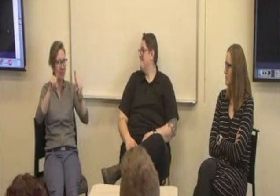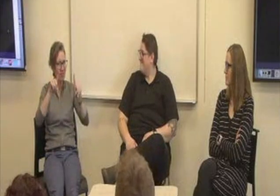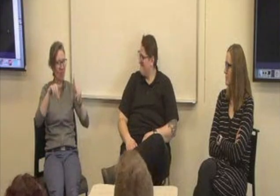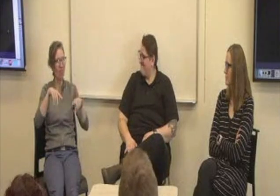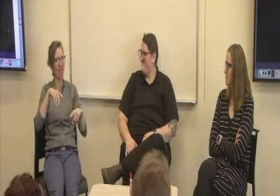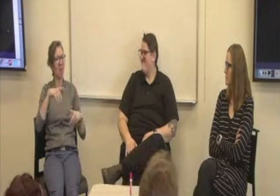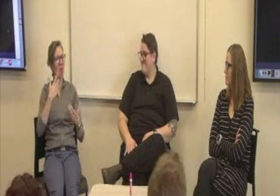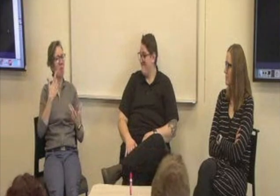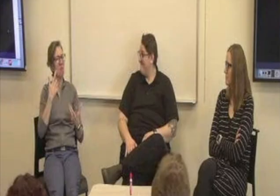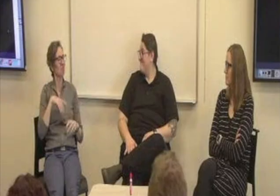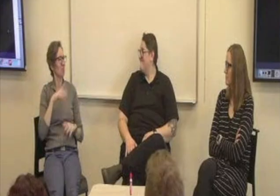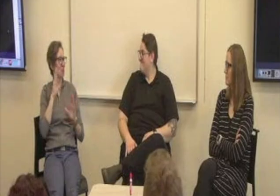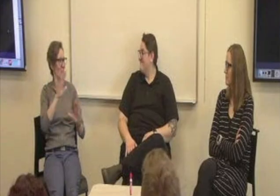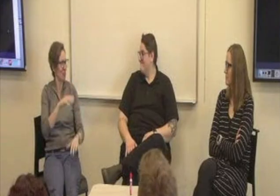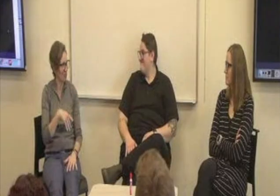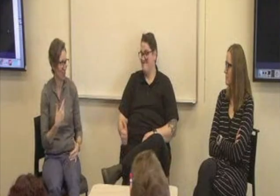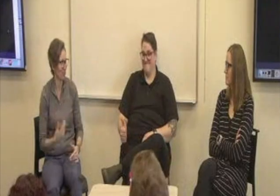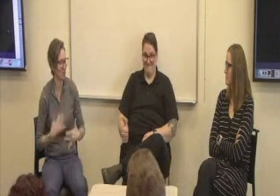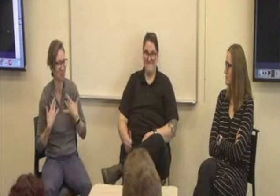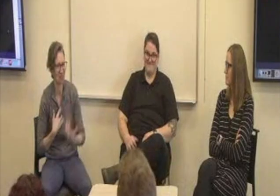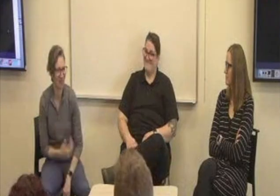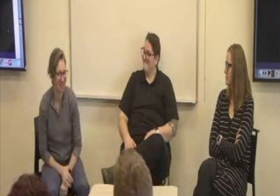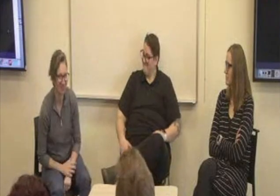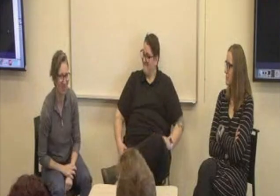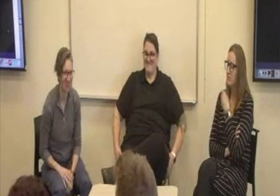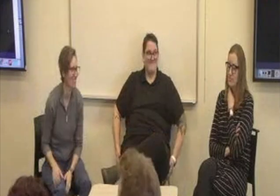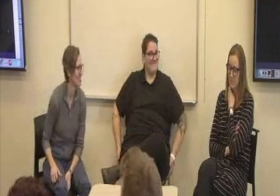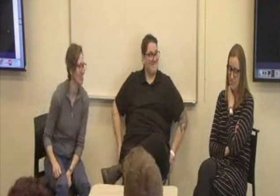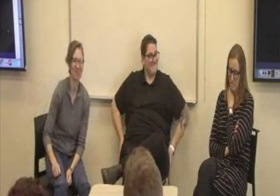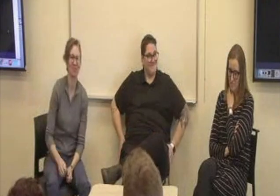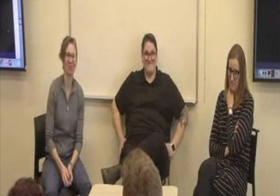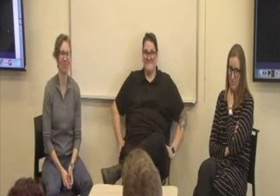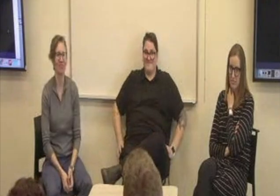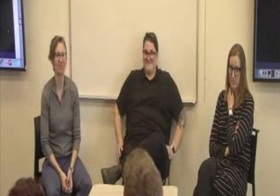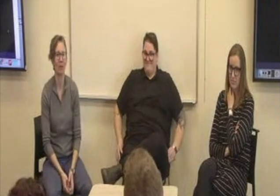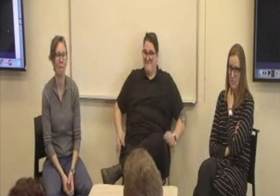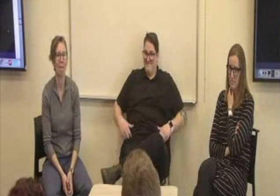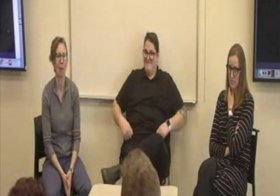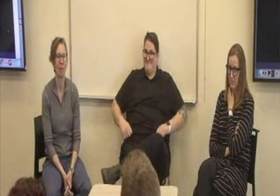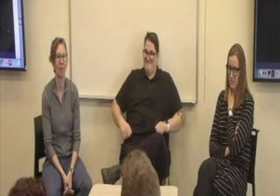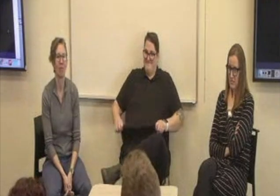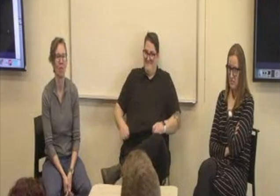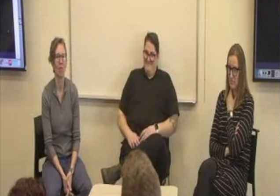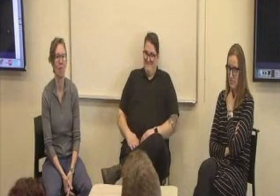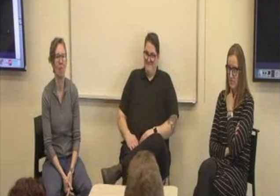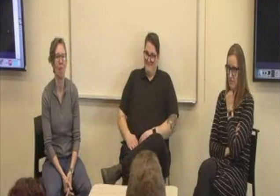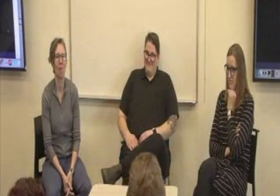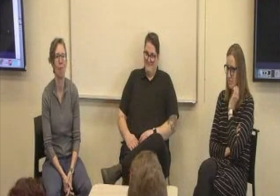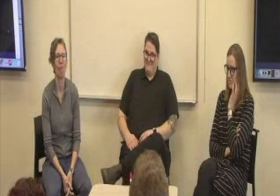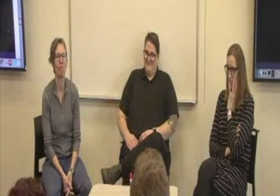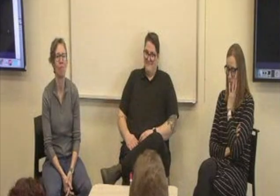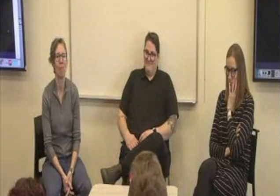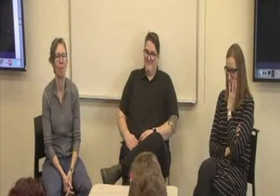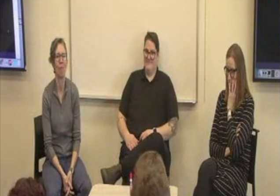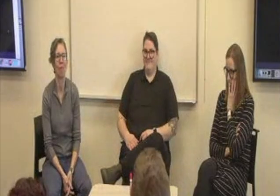is really honestly makes the therapy appointment so much more effective.